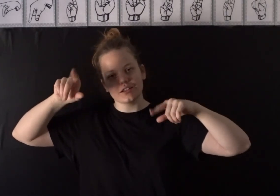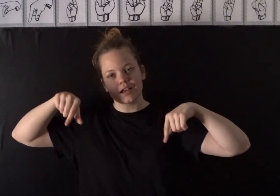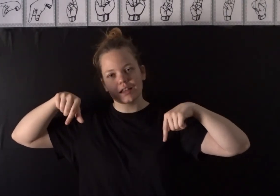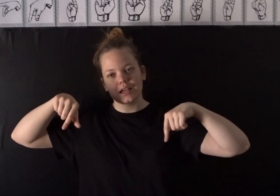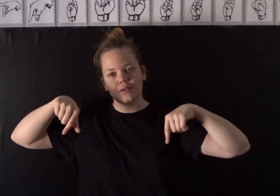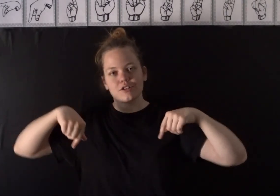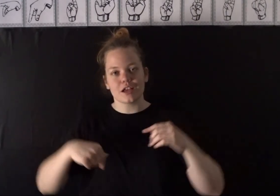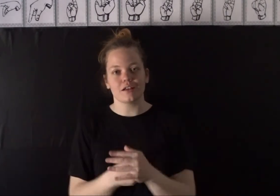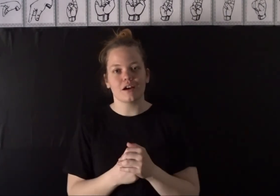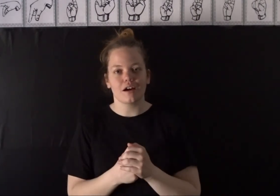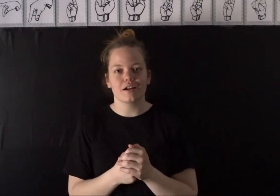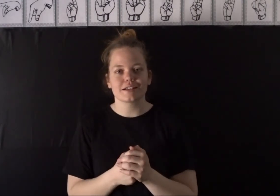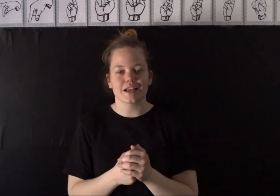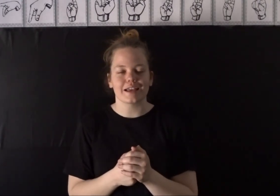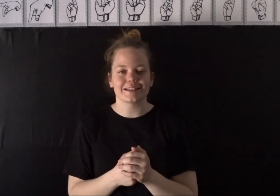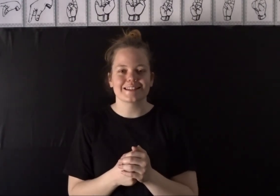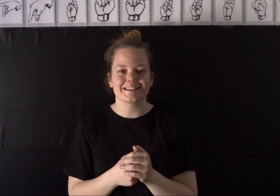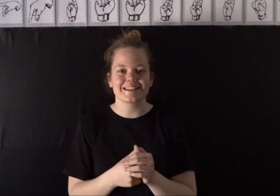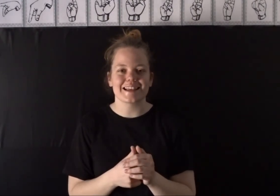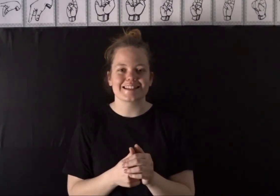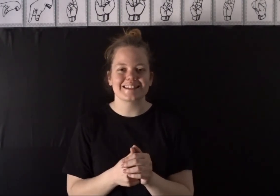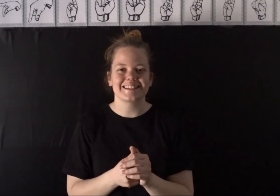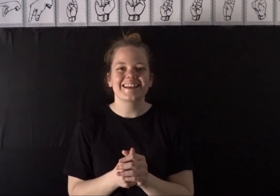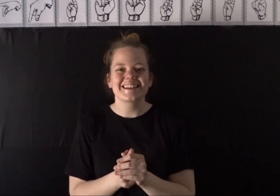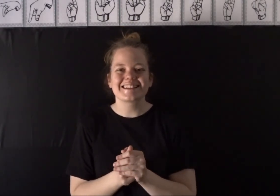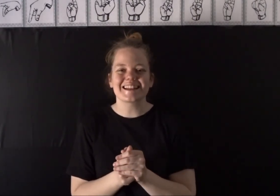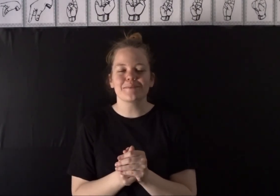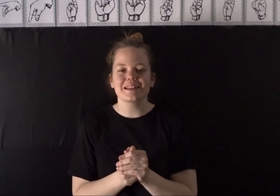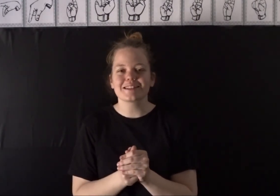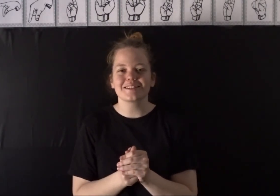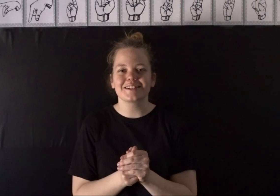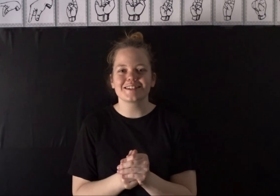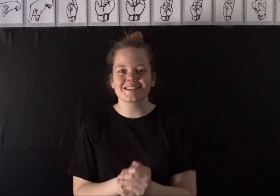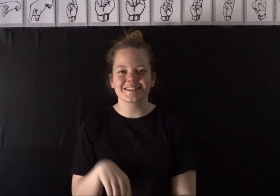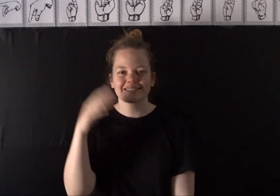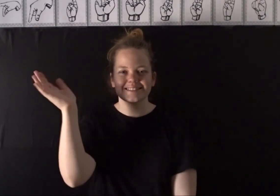sign language, and our science lesson. Stay limitless, learners!